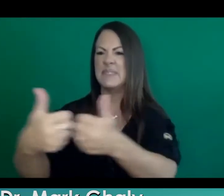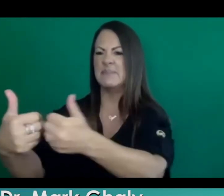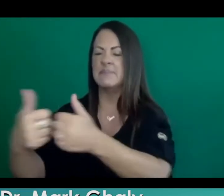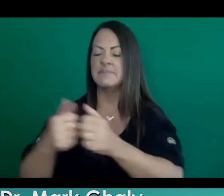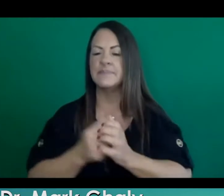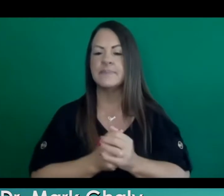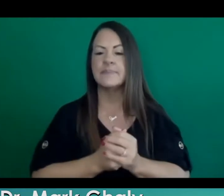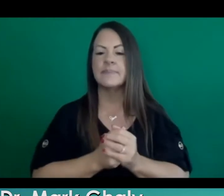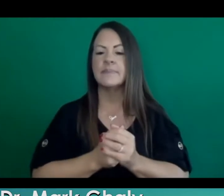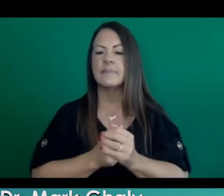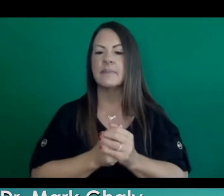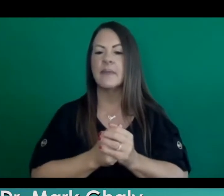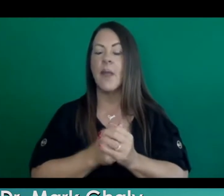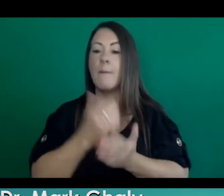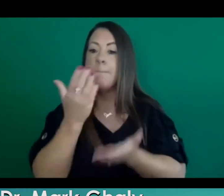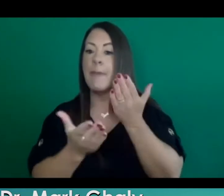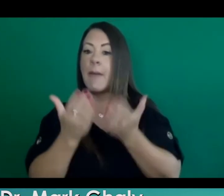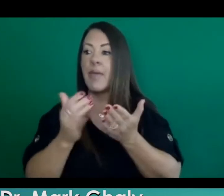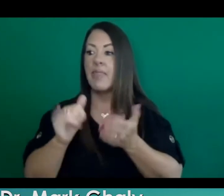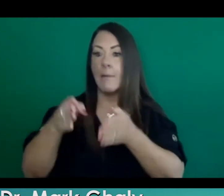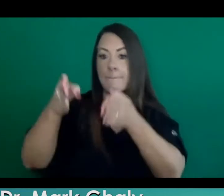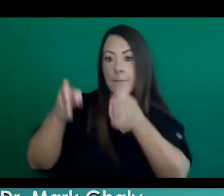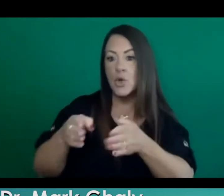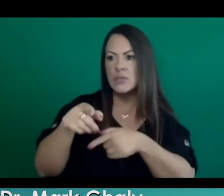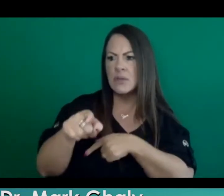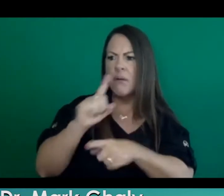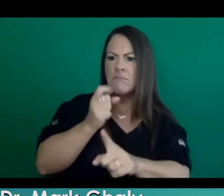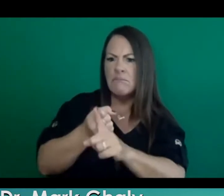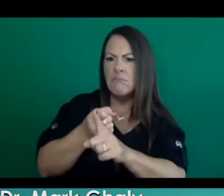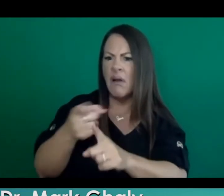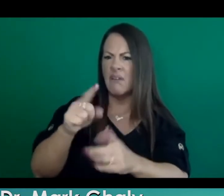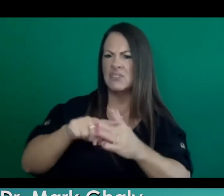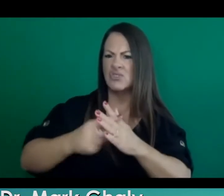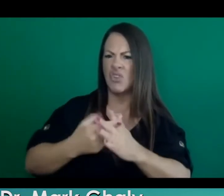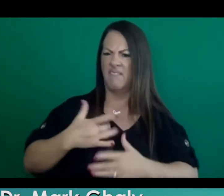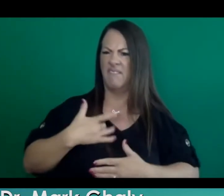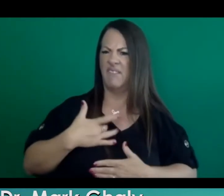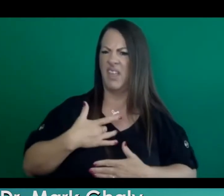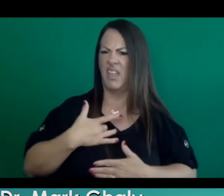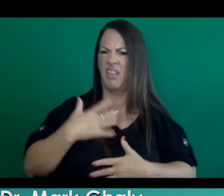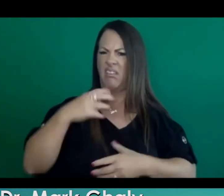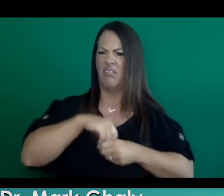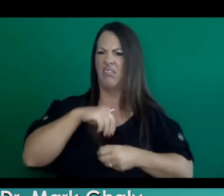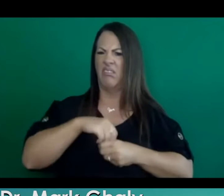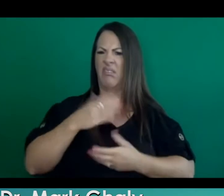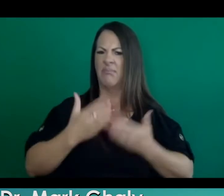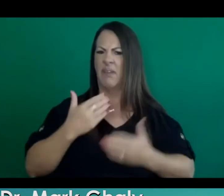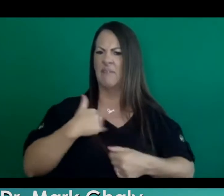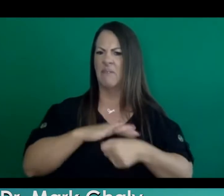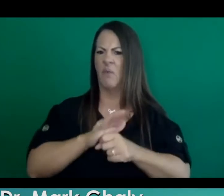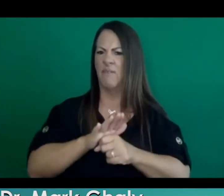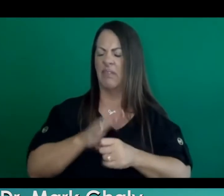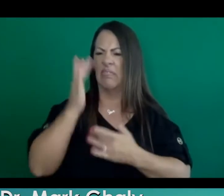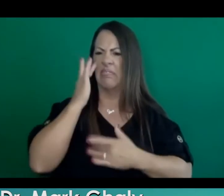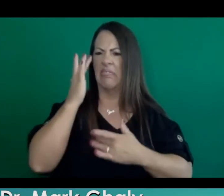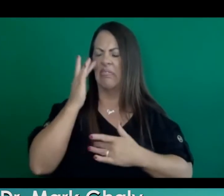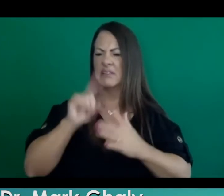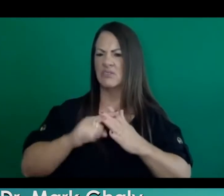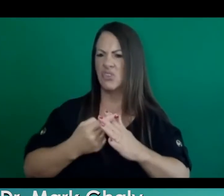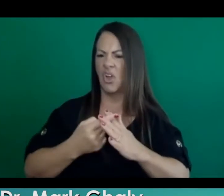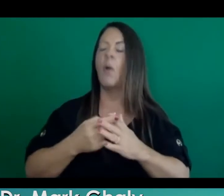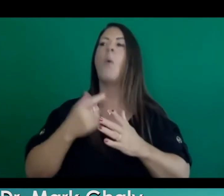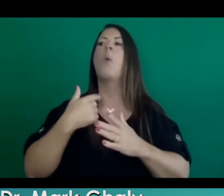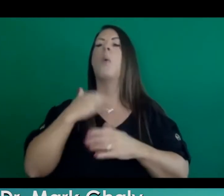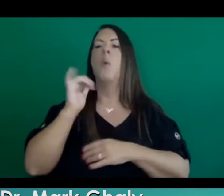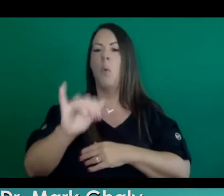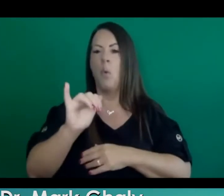identify somebody who might develop symptoms consistent with COVID-19, we have the capacity working with our local public